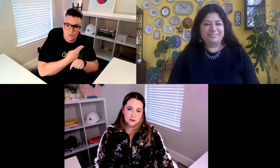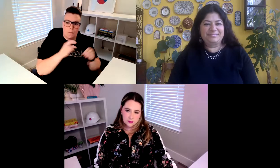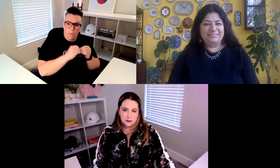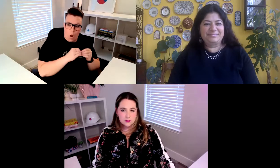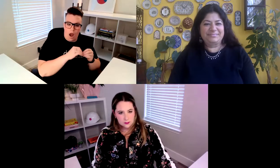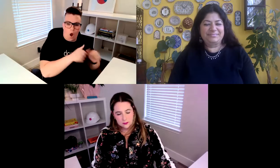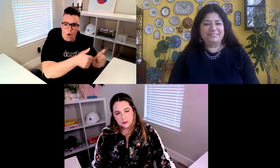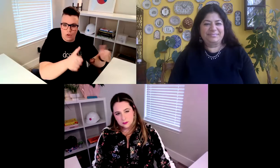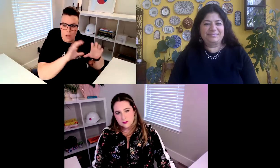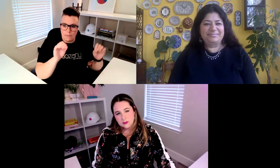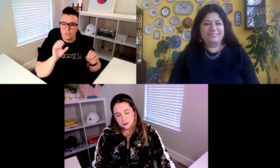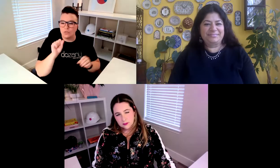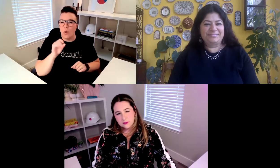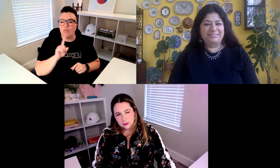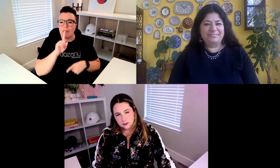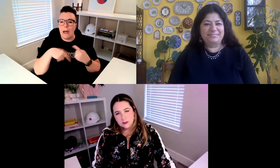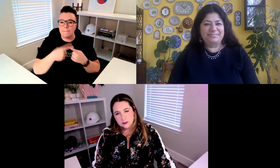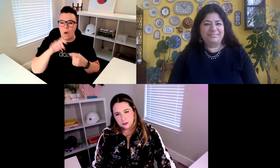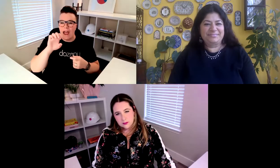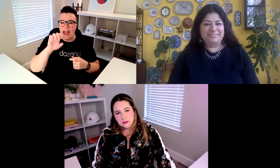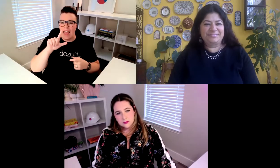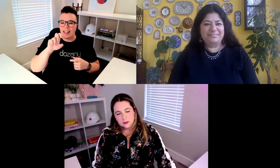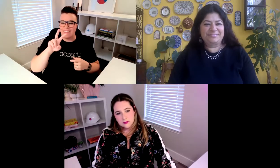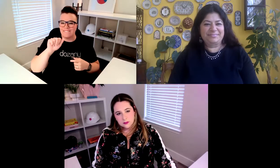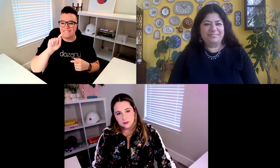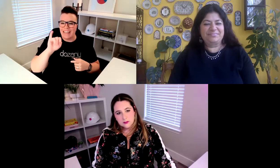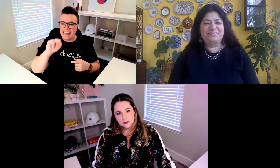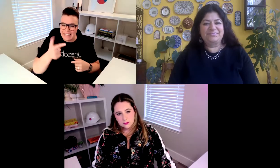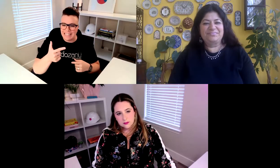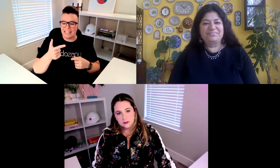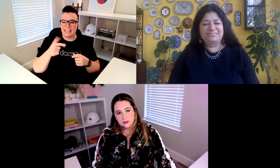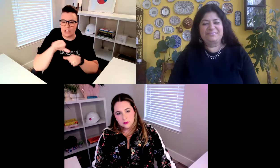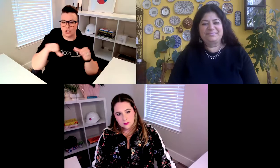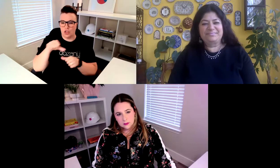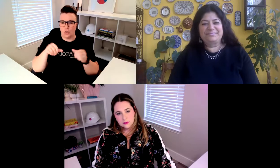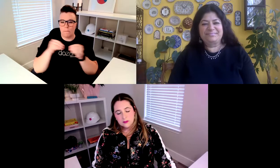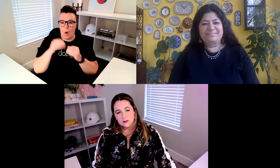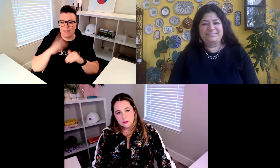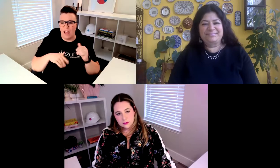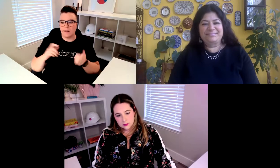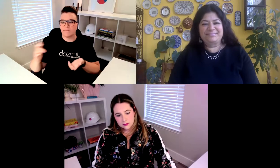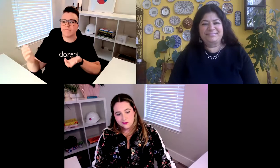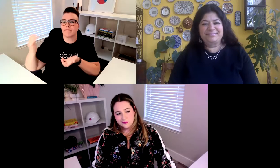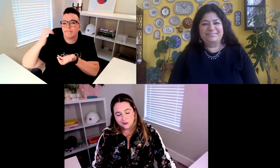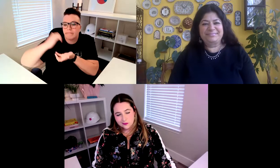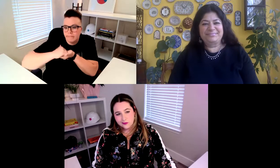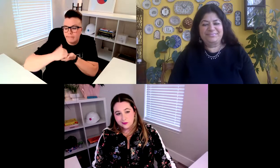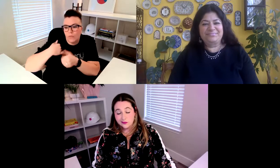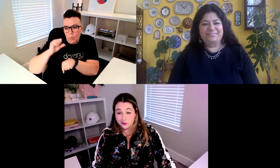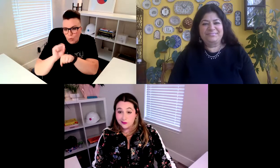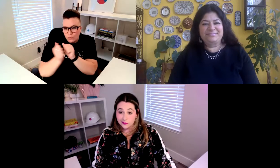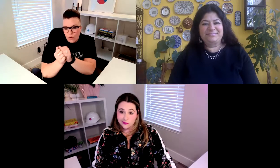if one person is, you know, more skilled and able to do it, they're not going to shoulder the brunt of all the work. It has to be